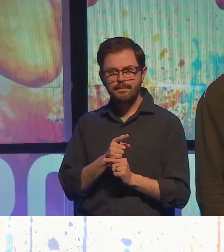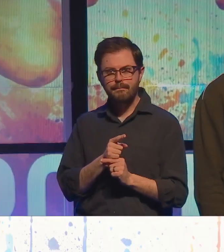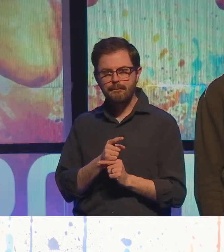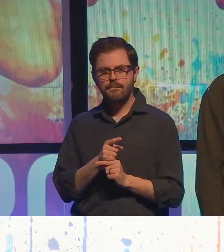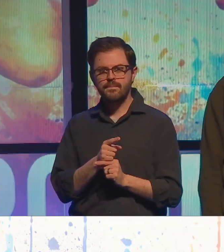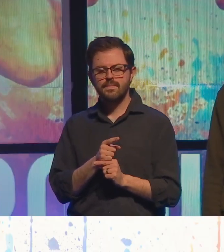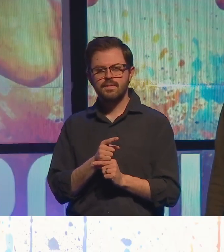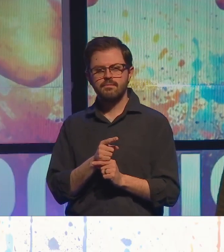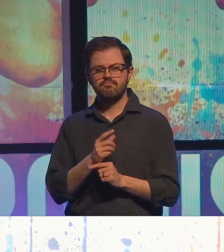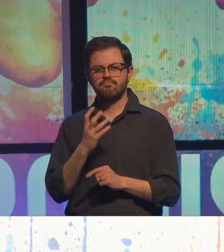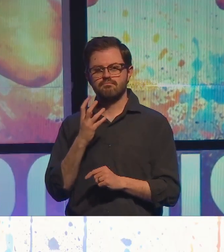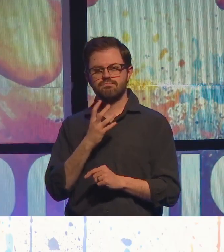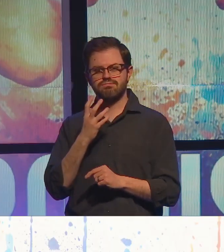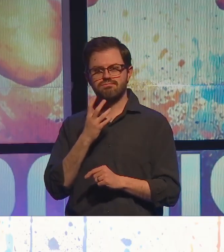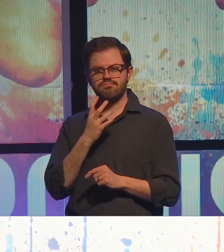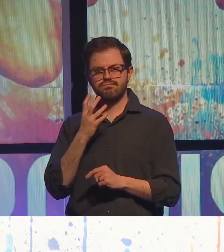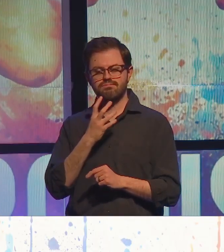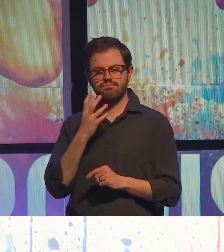Man.